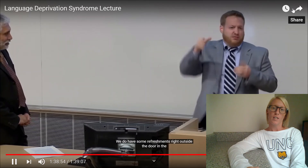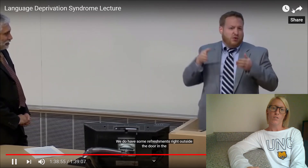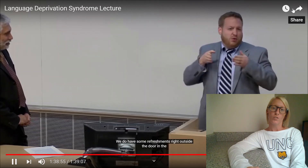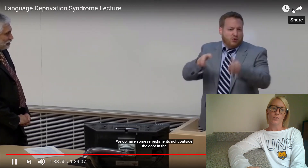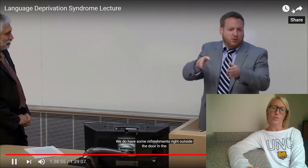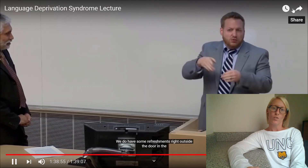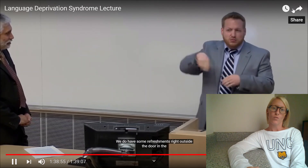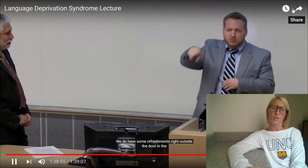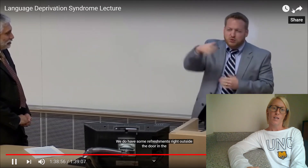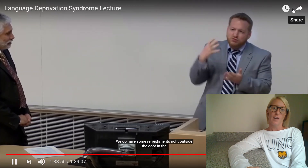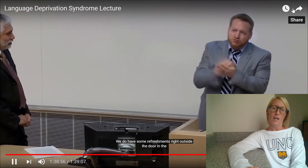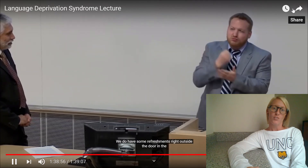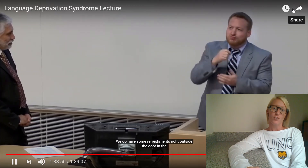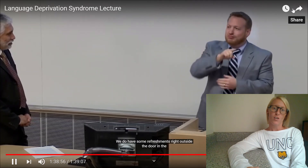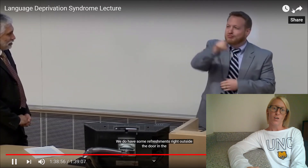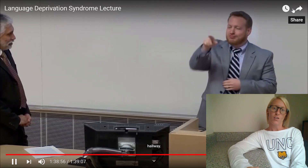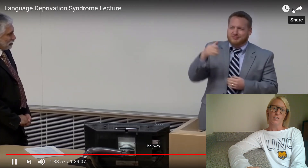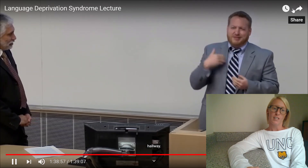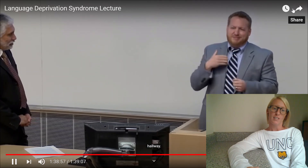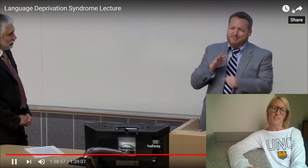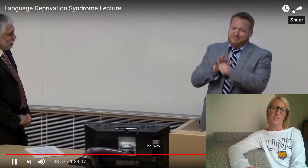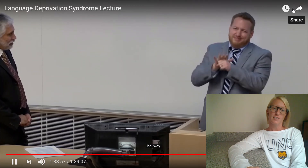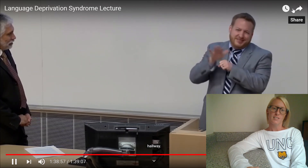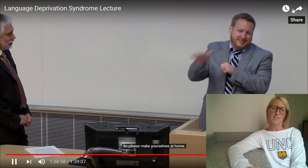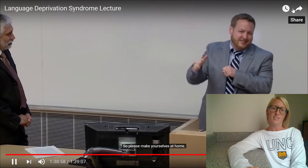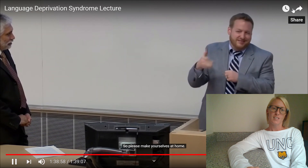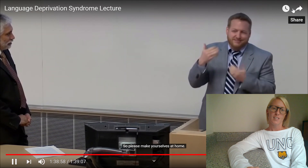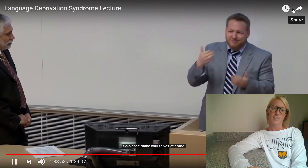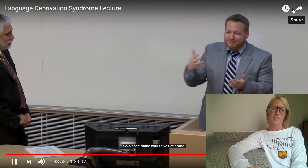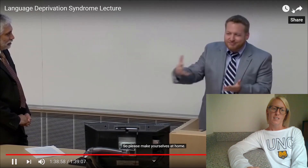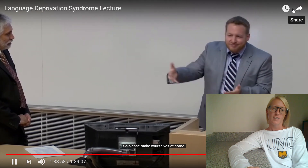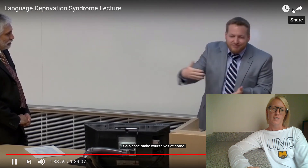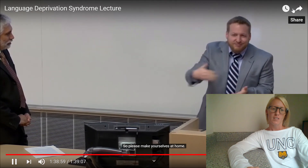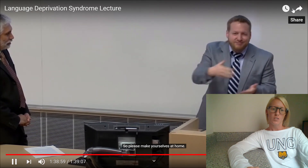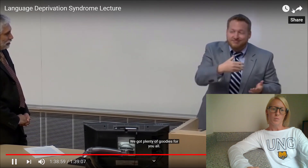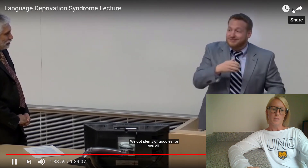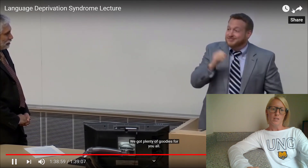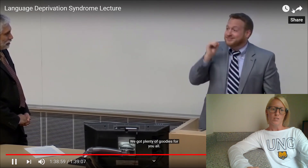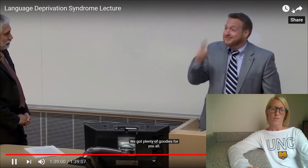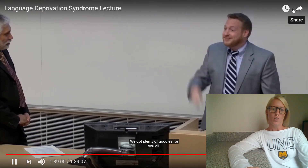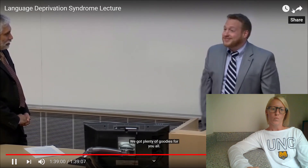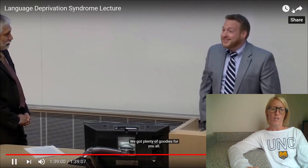some refreshments right outside the door in the hallway, so please make yourselves at home.